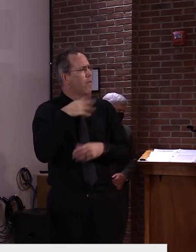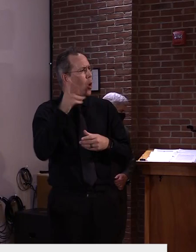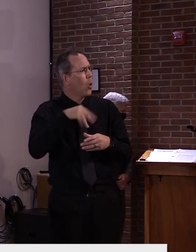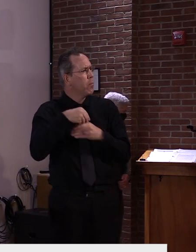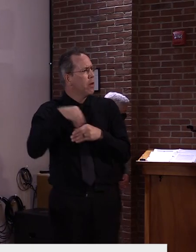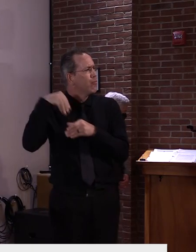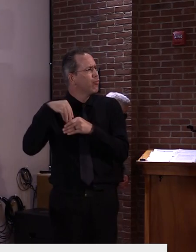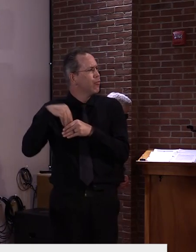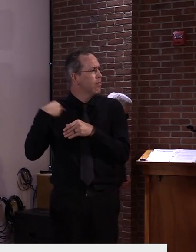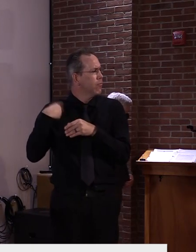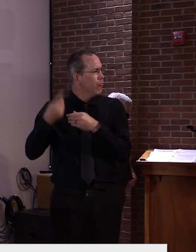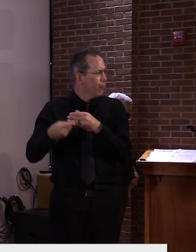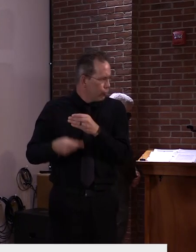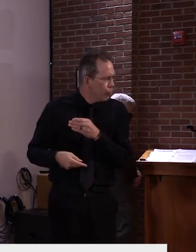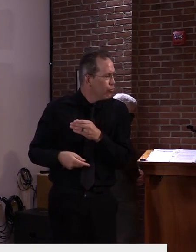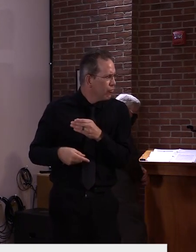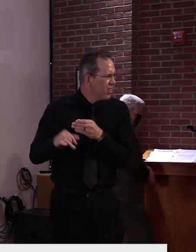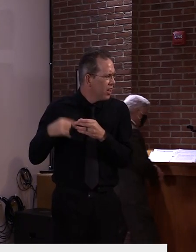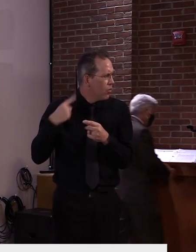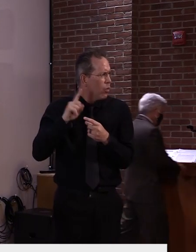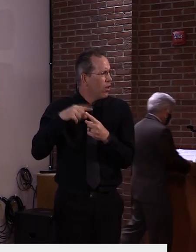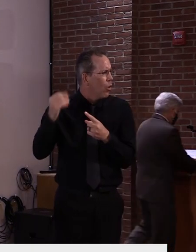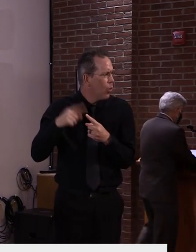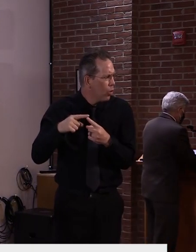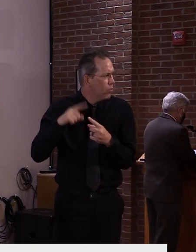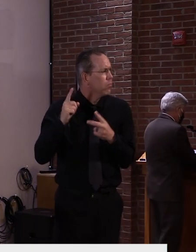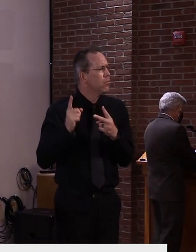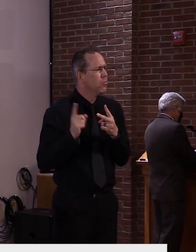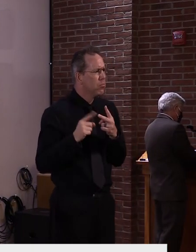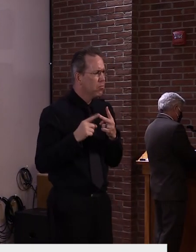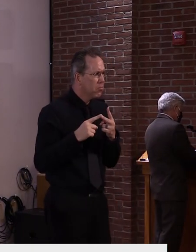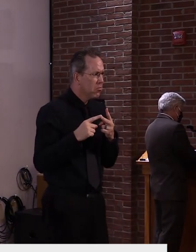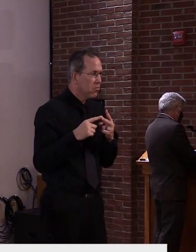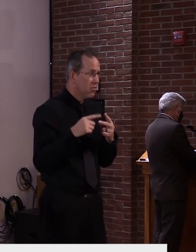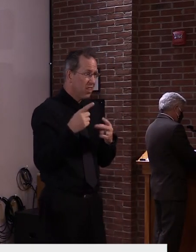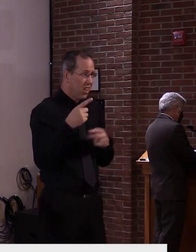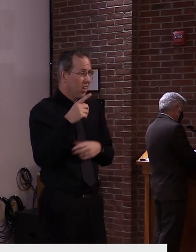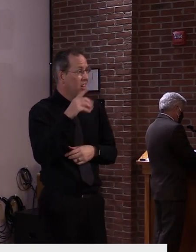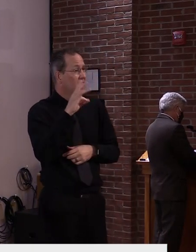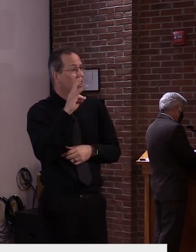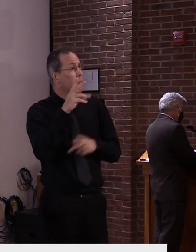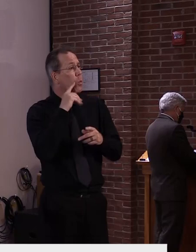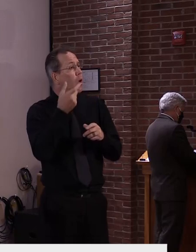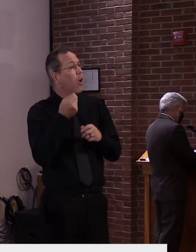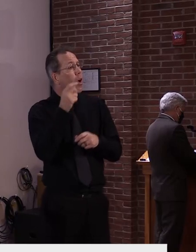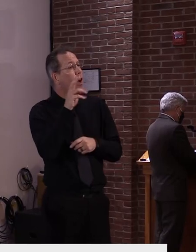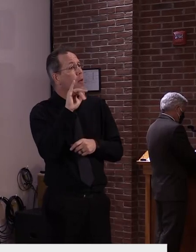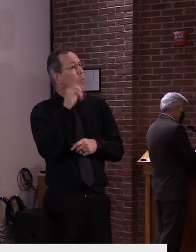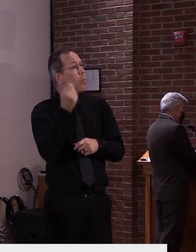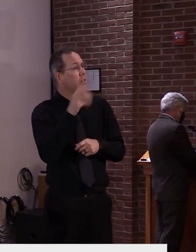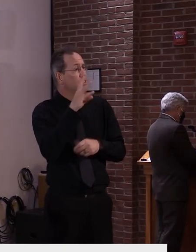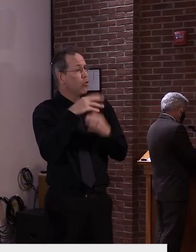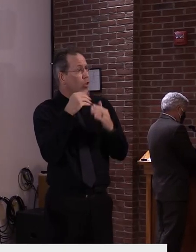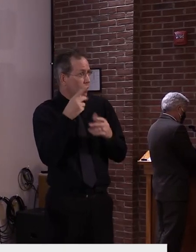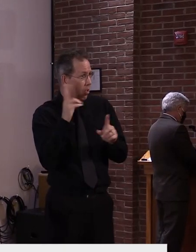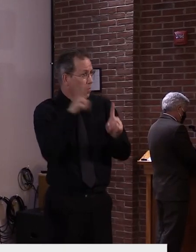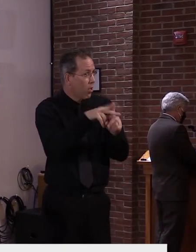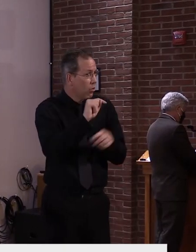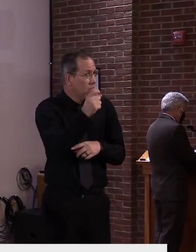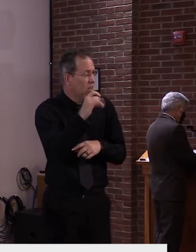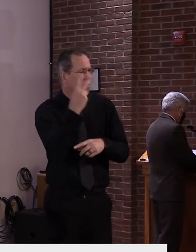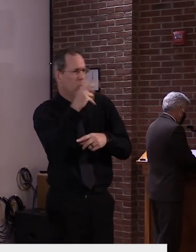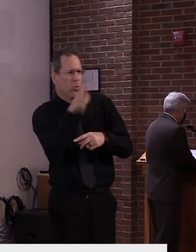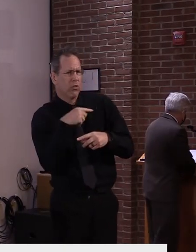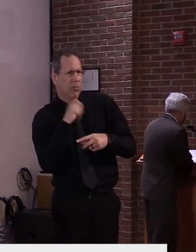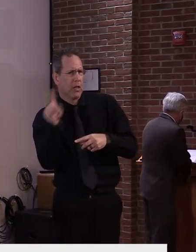many Vermonters are having their taxes withheld? I'll answer the first part of that. Maybe Commissioner Harrington can answer